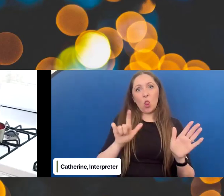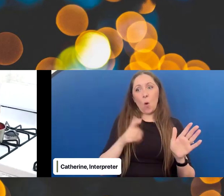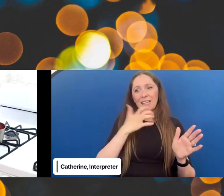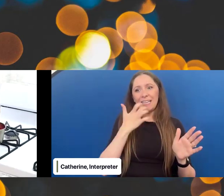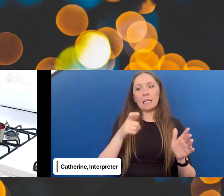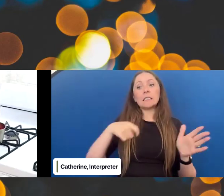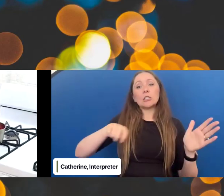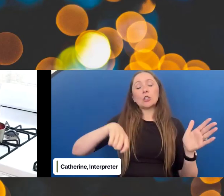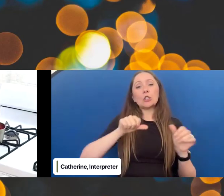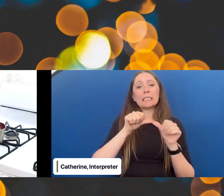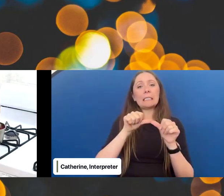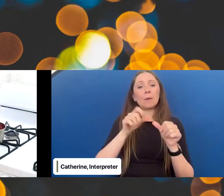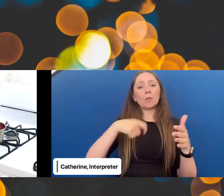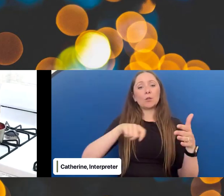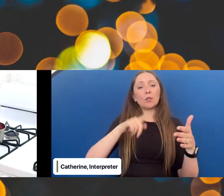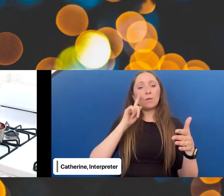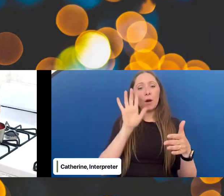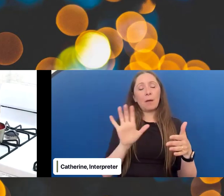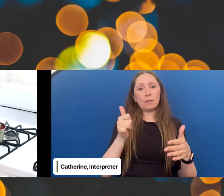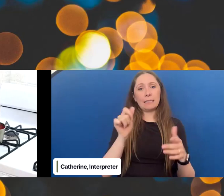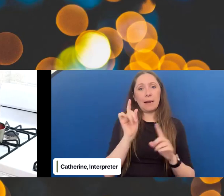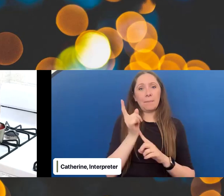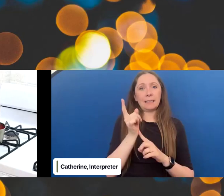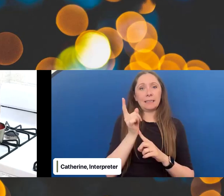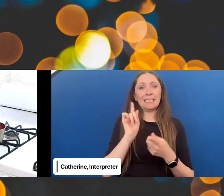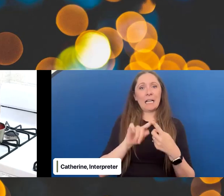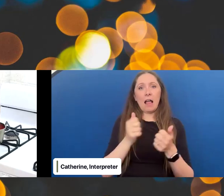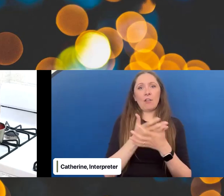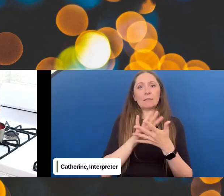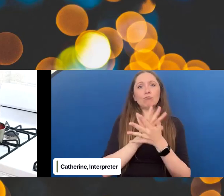Keep stirring. You want to stir for about 10 minutes until it all breaks down, okay?